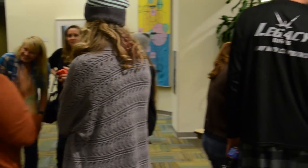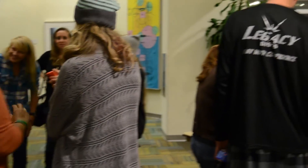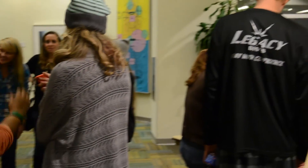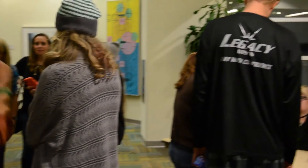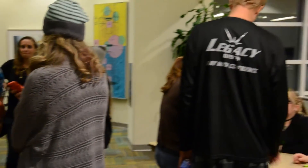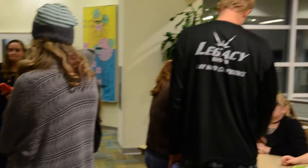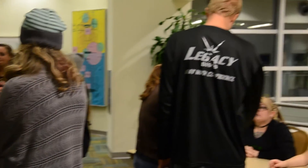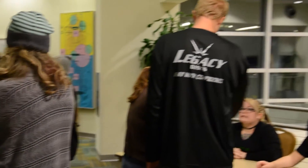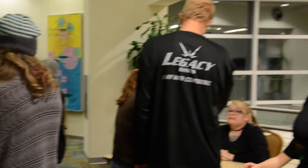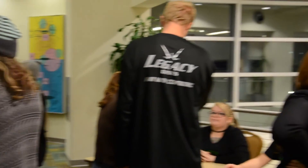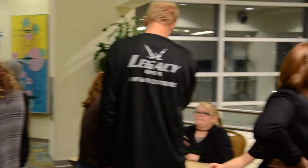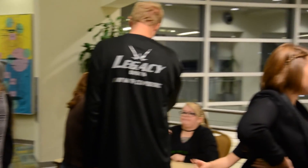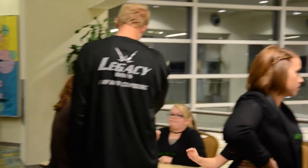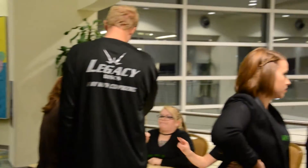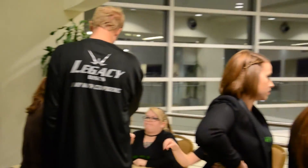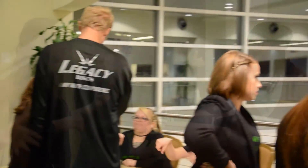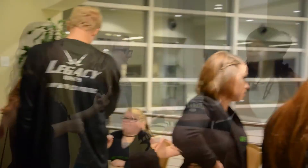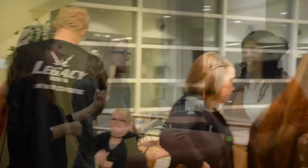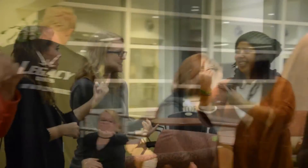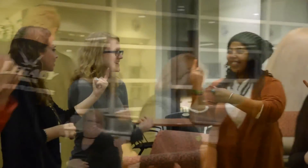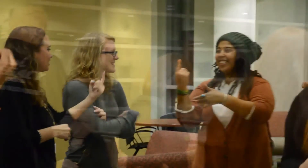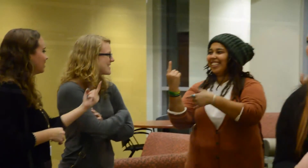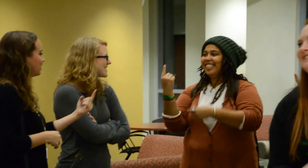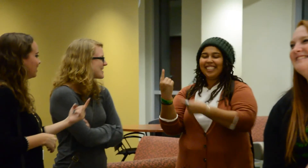problems, of of families.